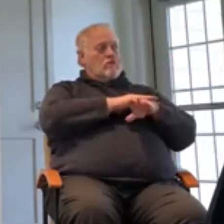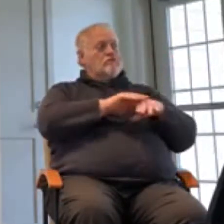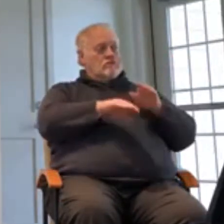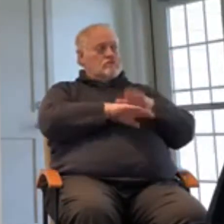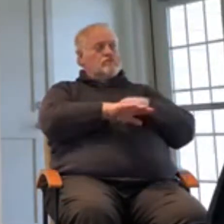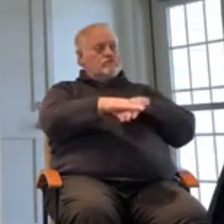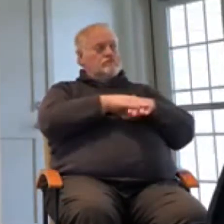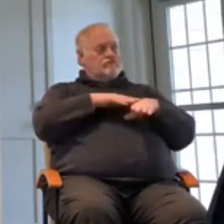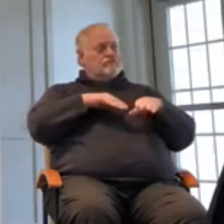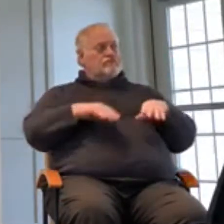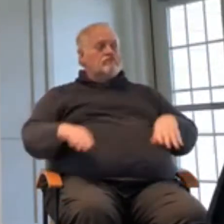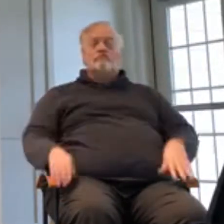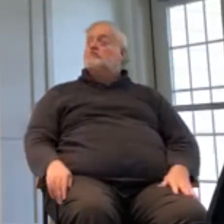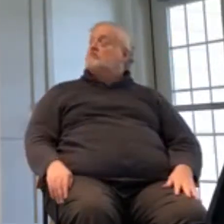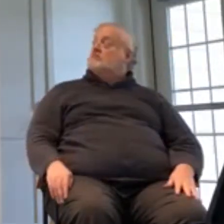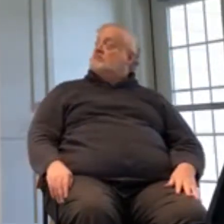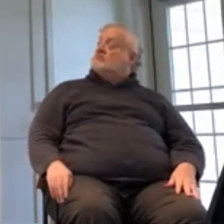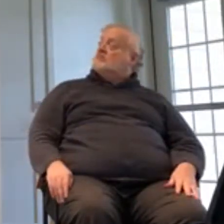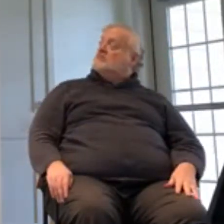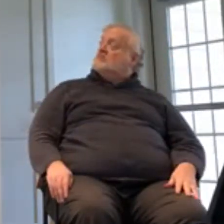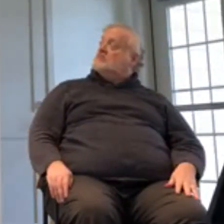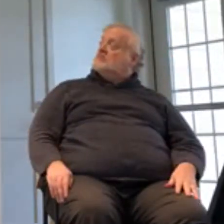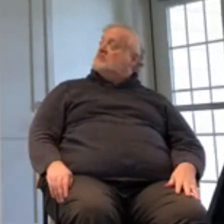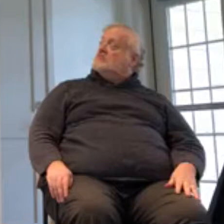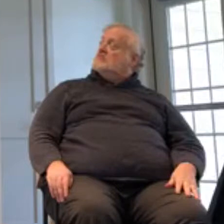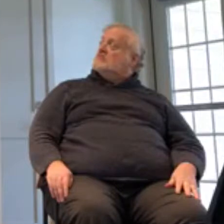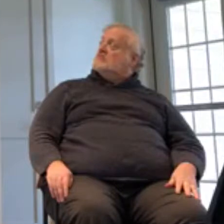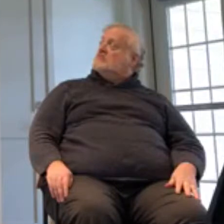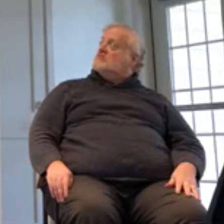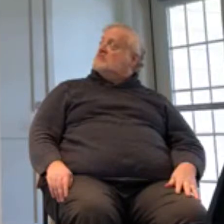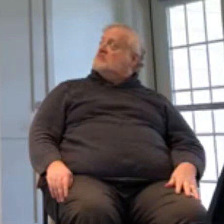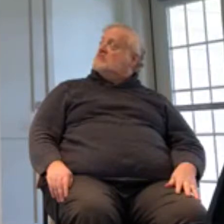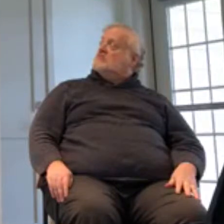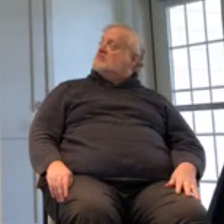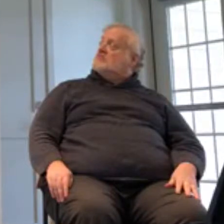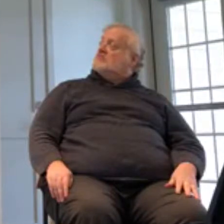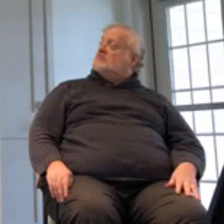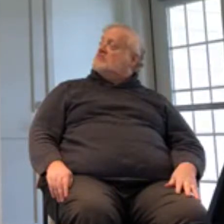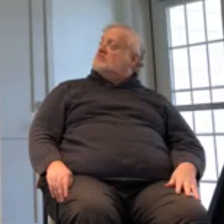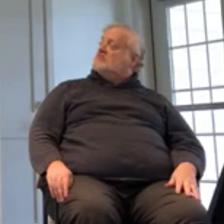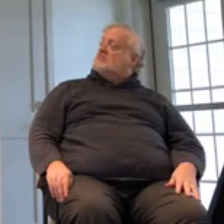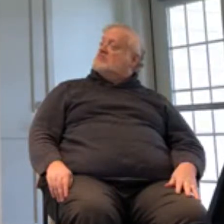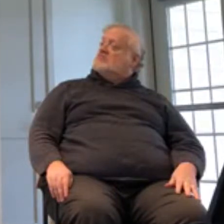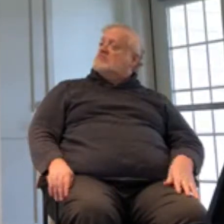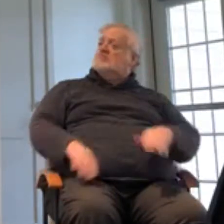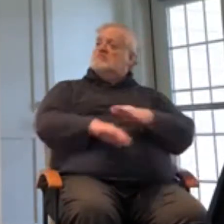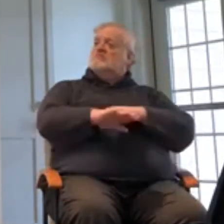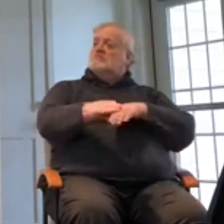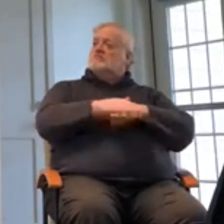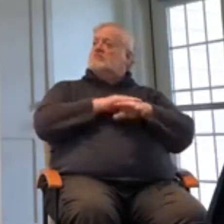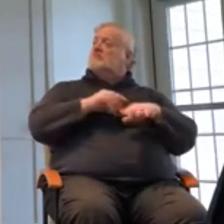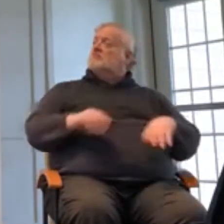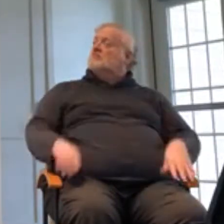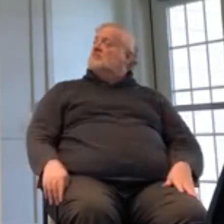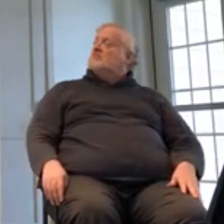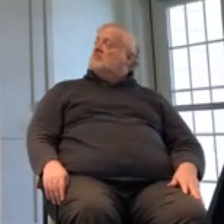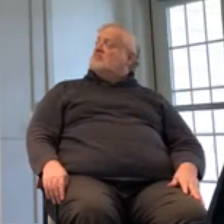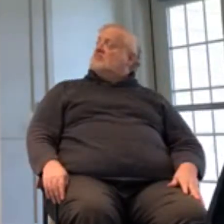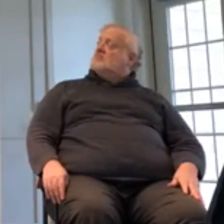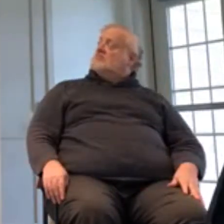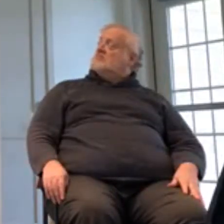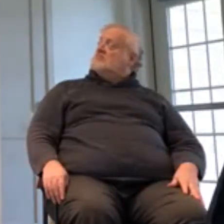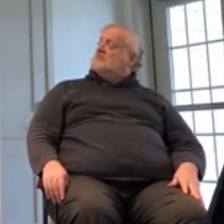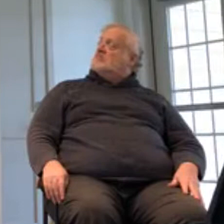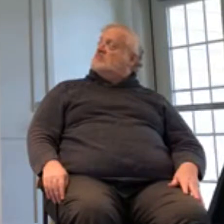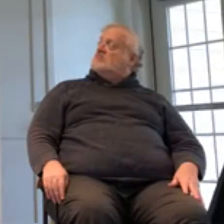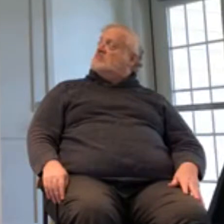okay? We as his sheep experience solace or comfort. The Lord